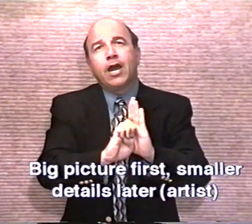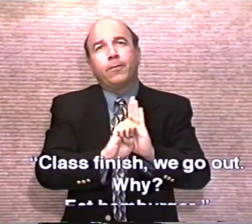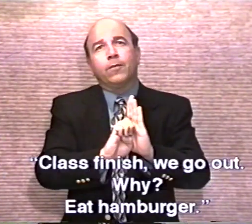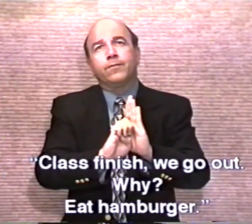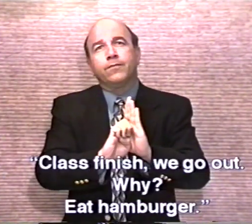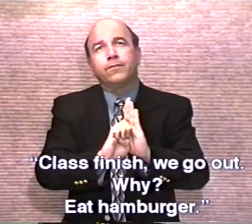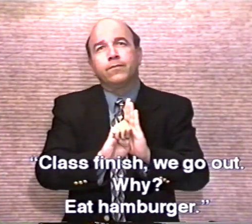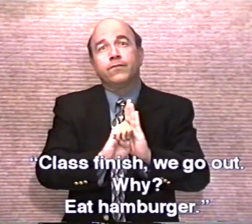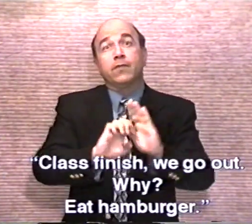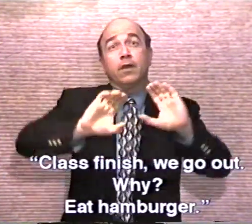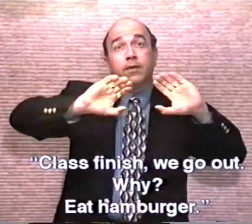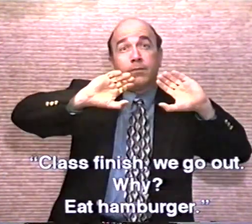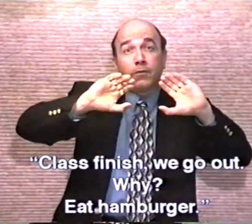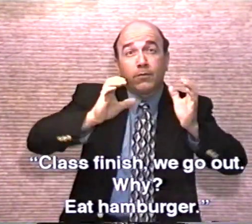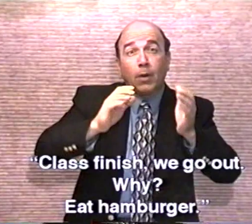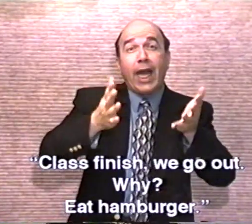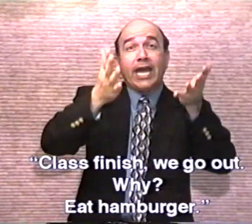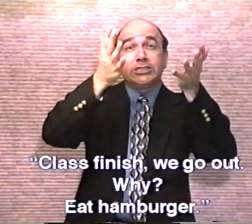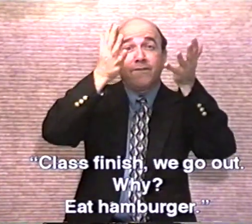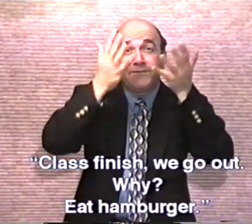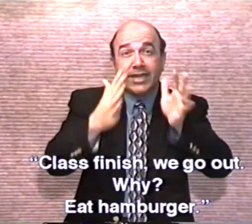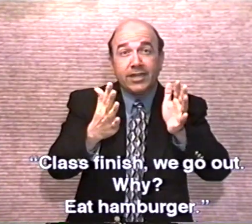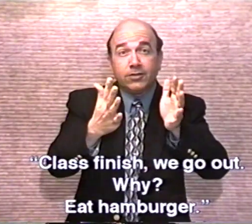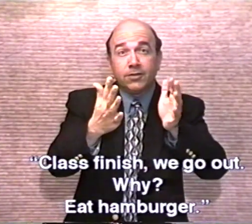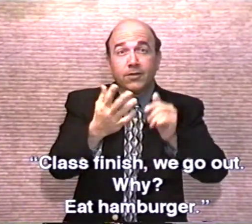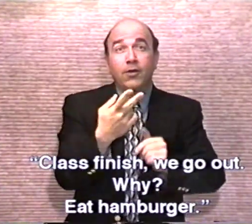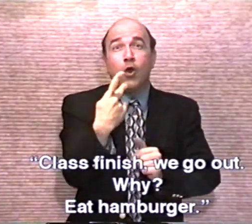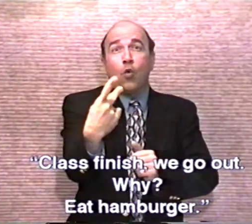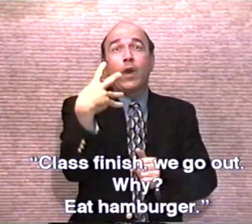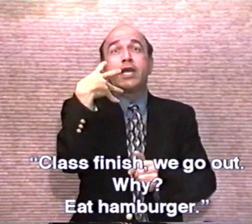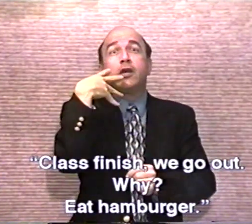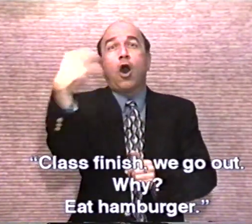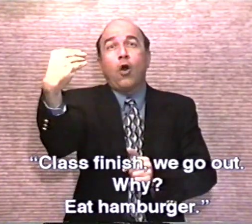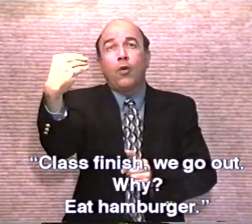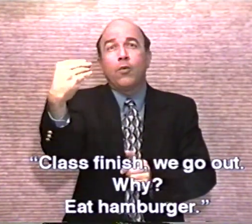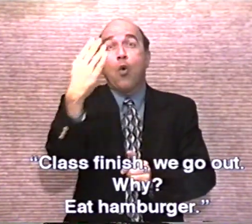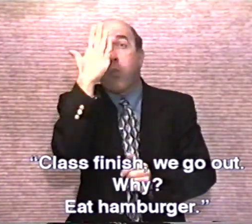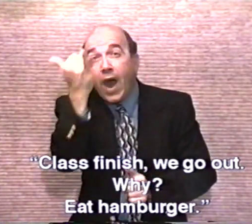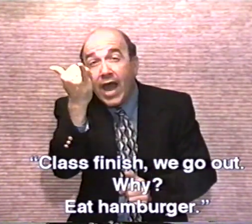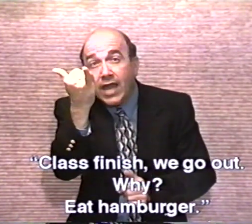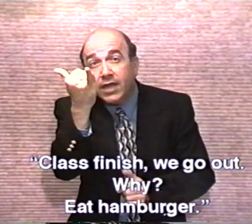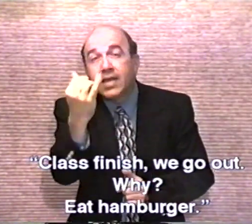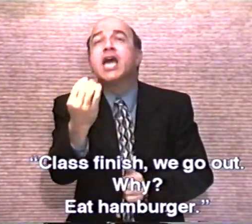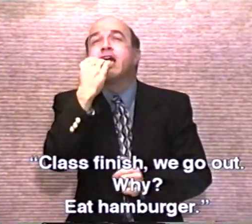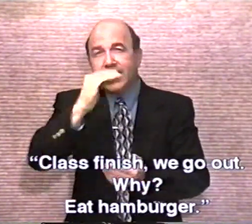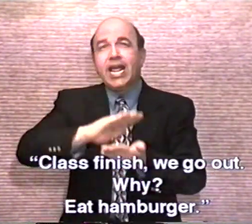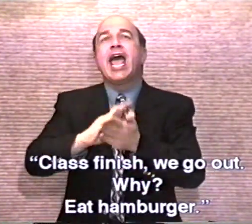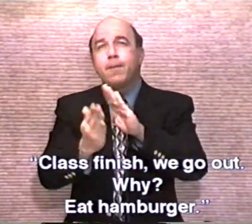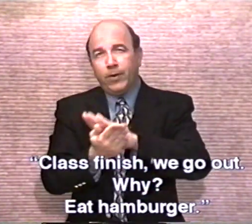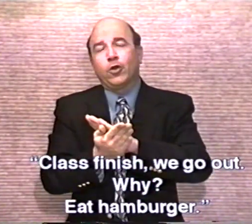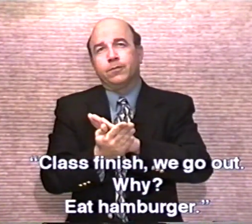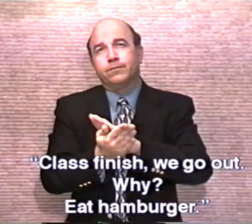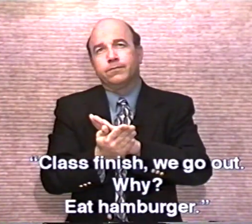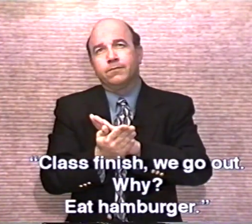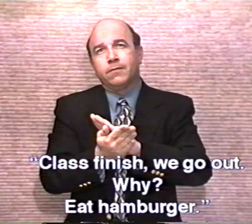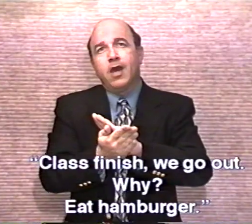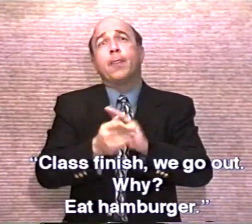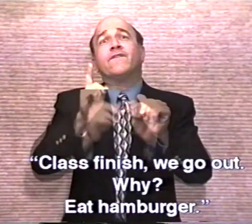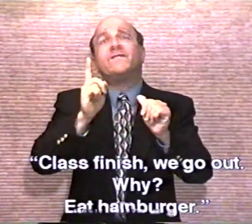example, class finished, we go, why eat hamburger? The